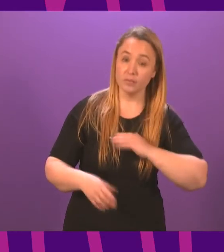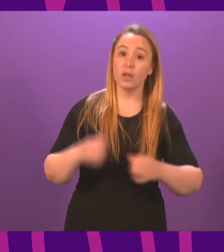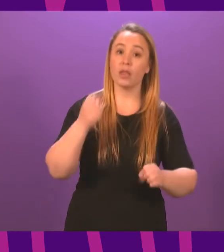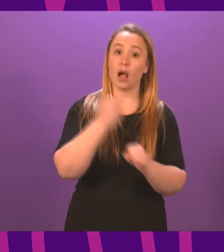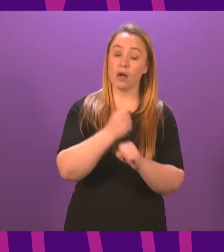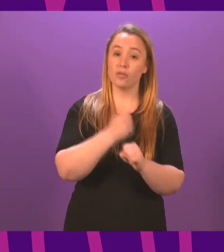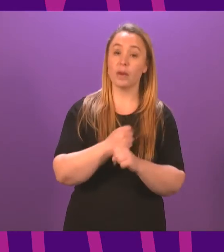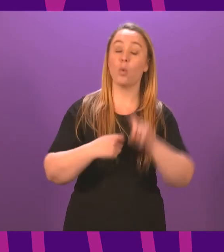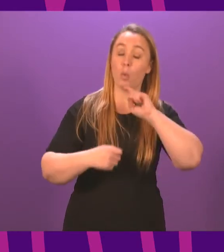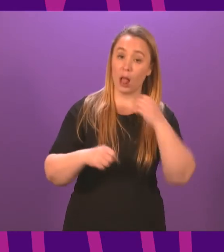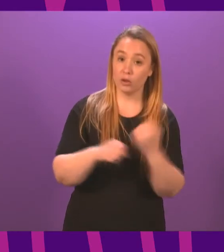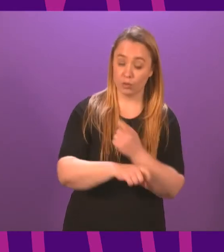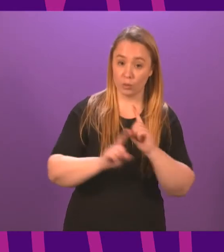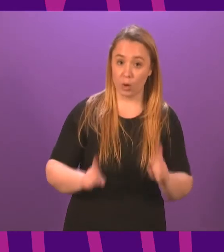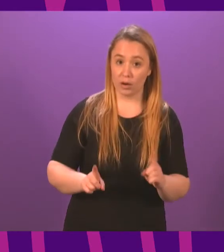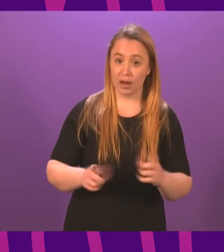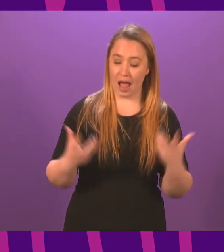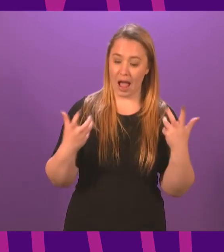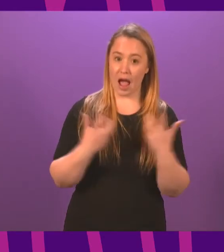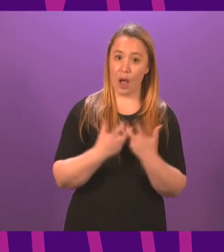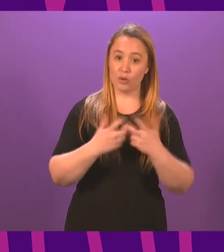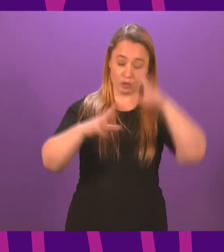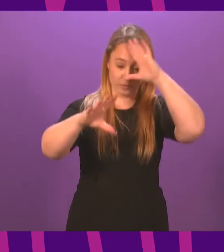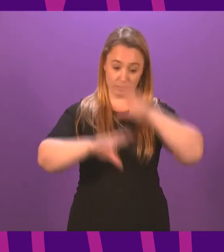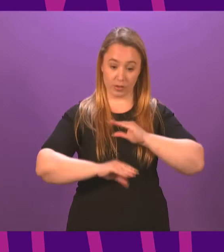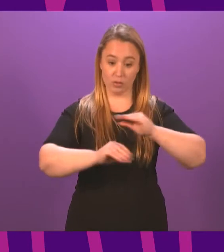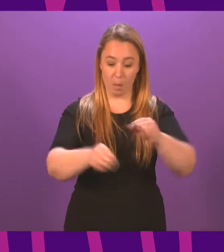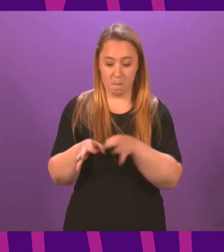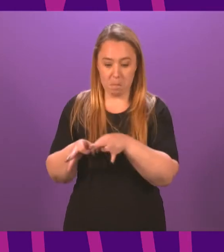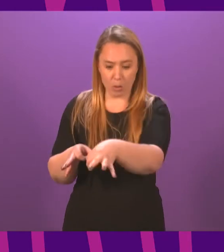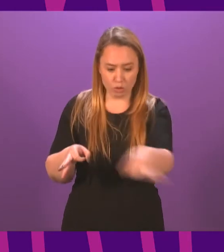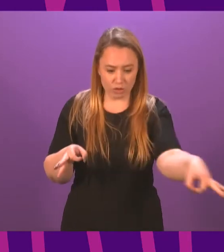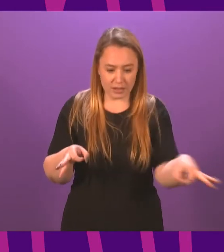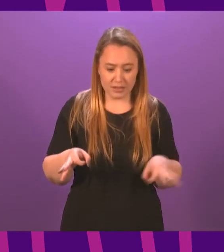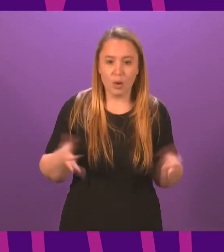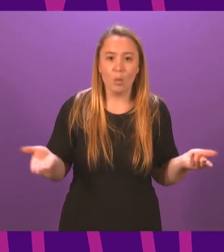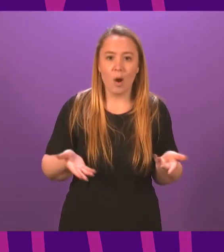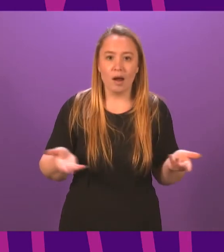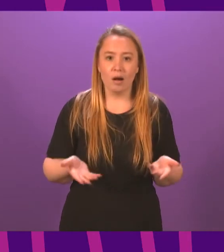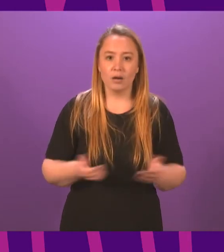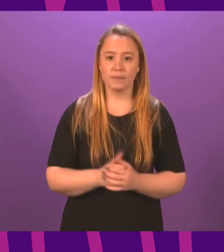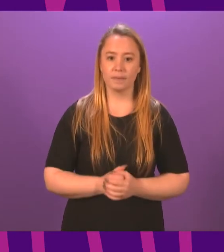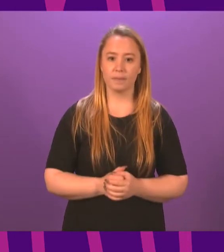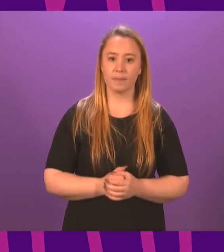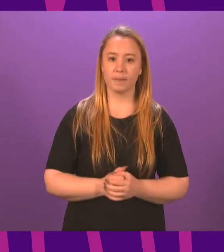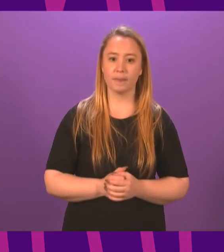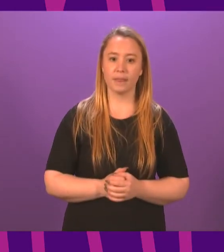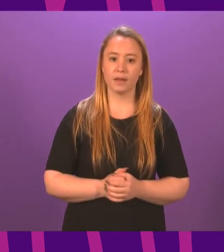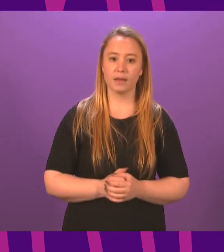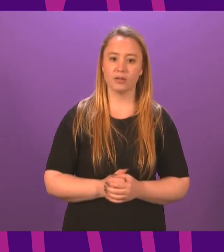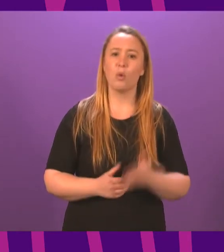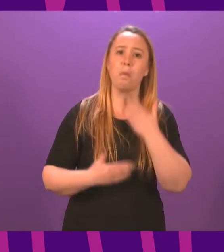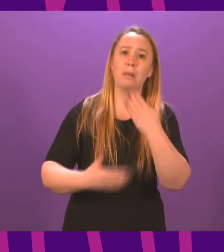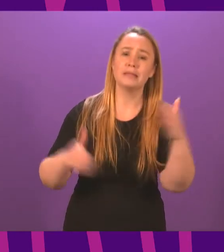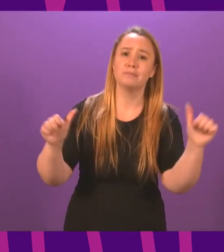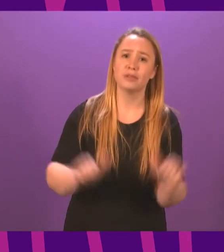intends urgently to do any work to inform people where those council boundaries lie. If it's very brief,